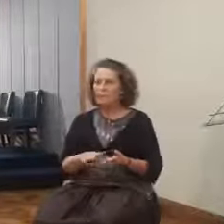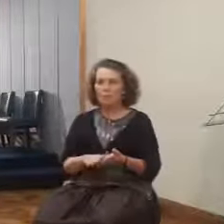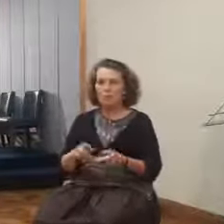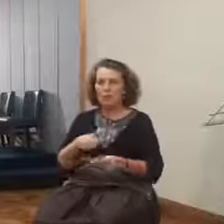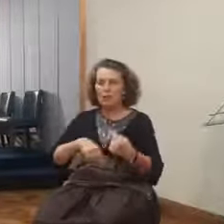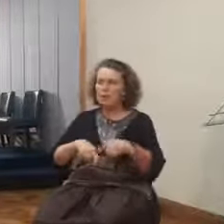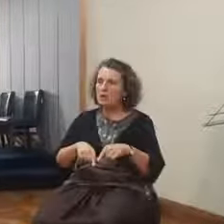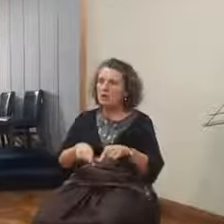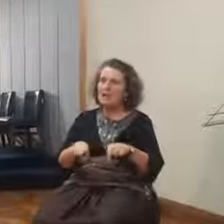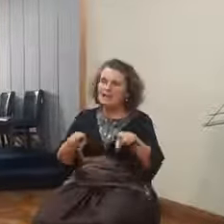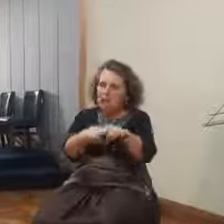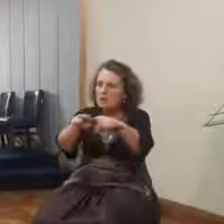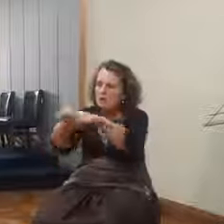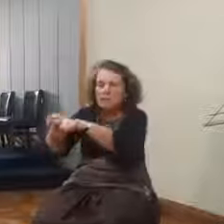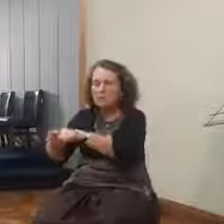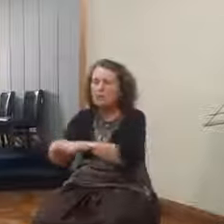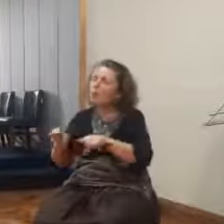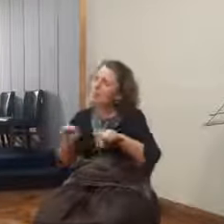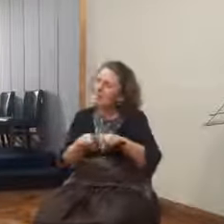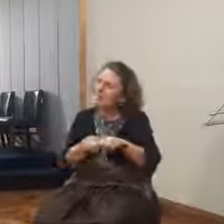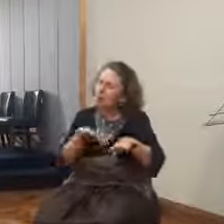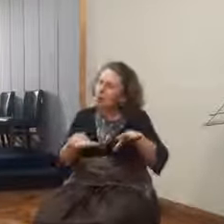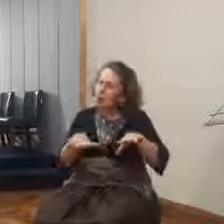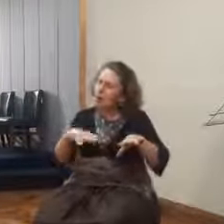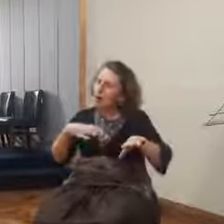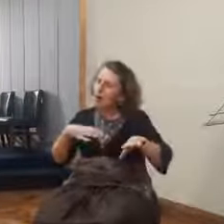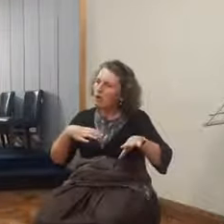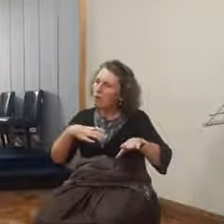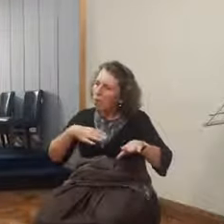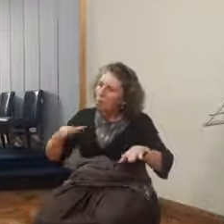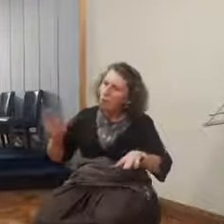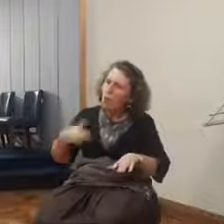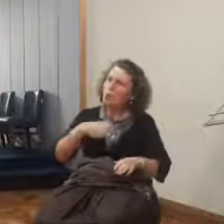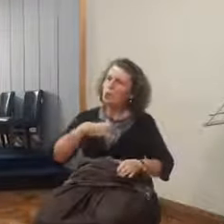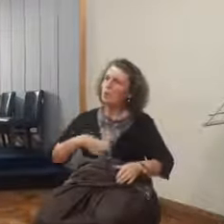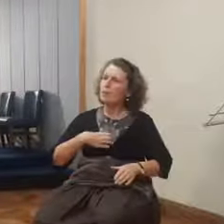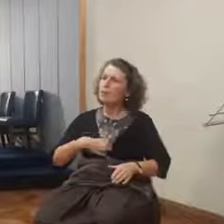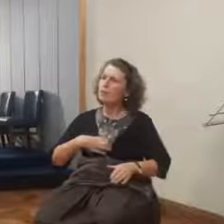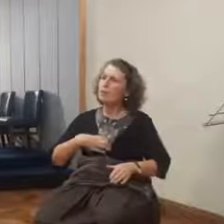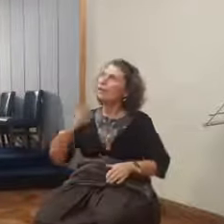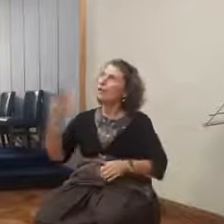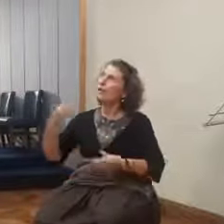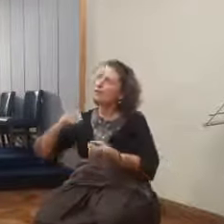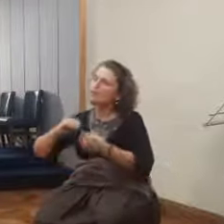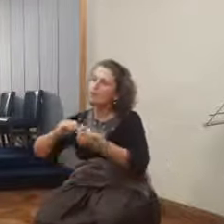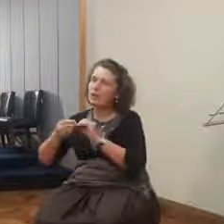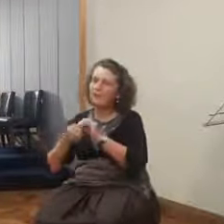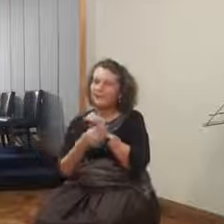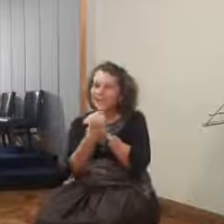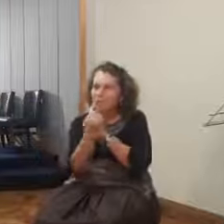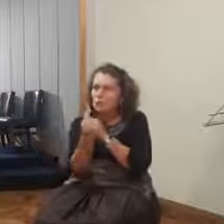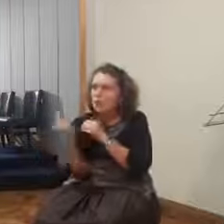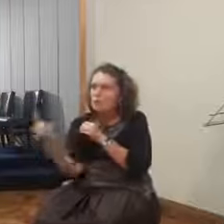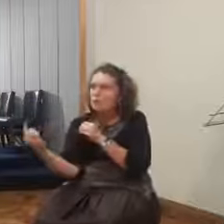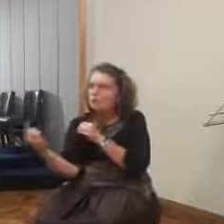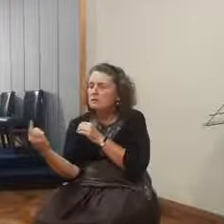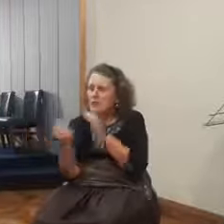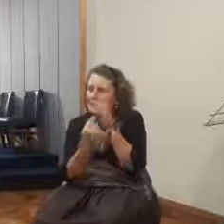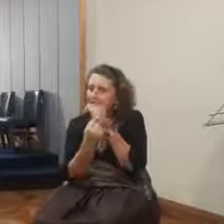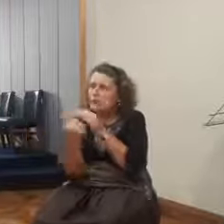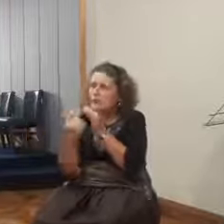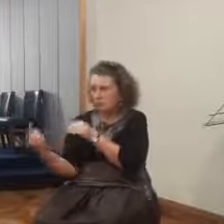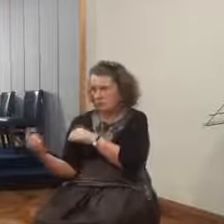go to New King James again, it says he fashions their hearts individually. And here sits another fundamental